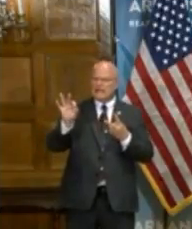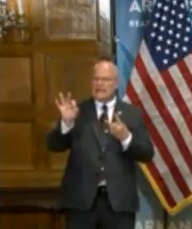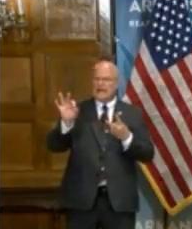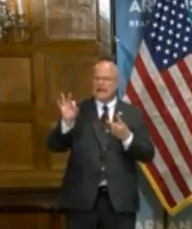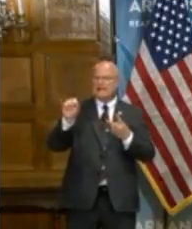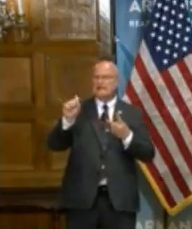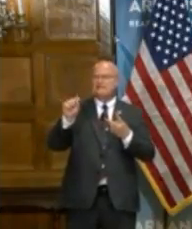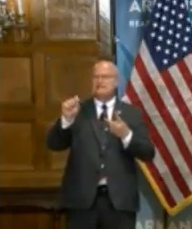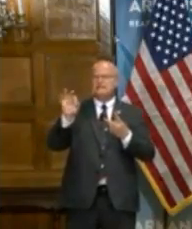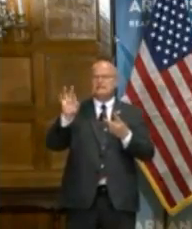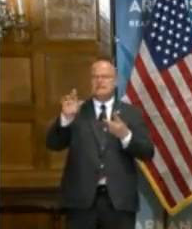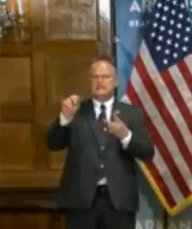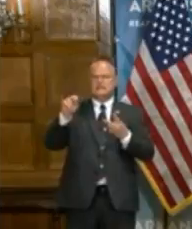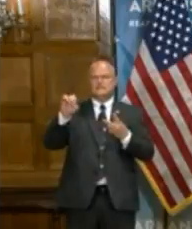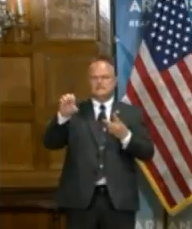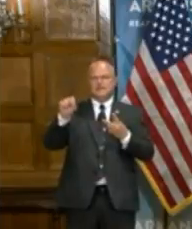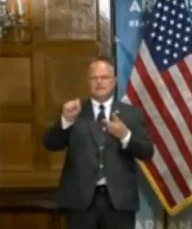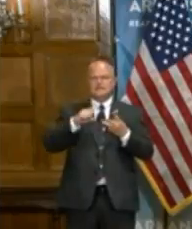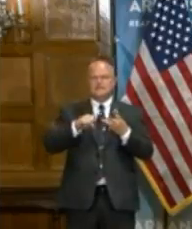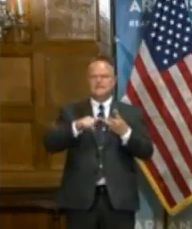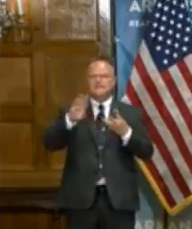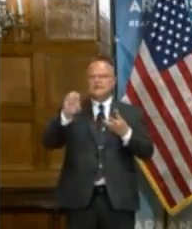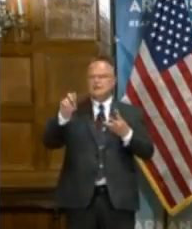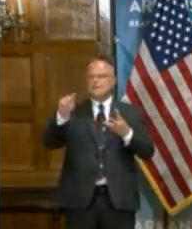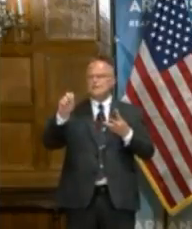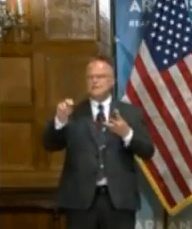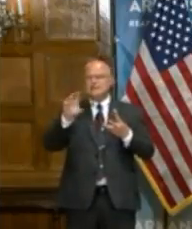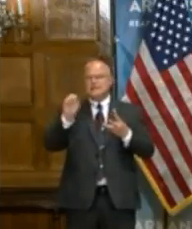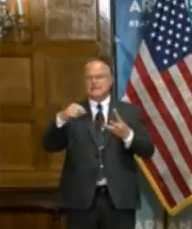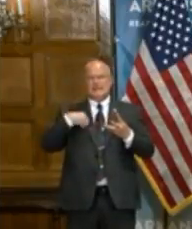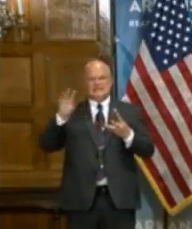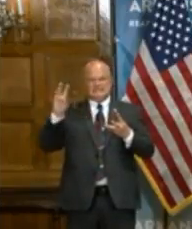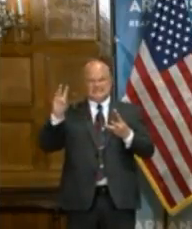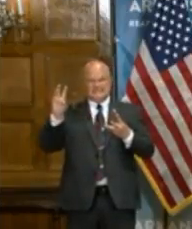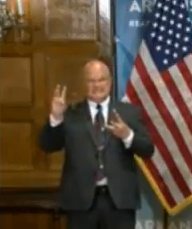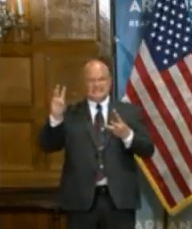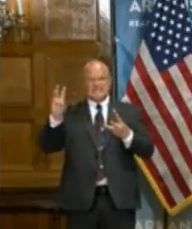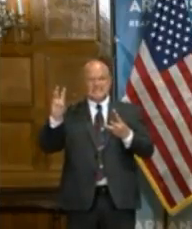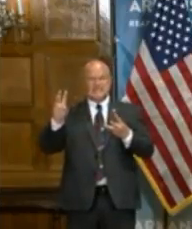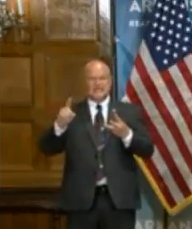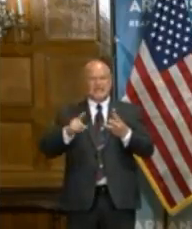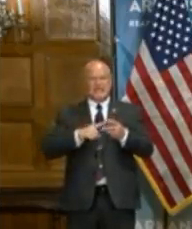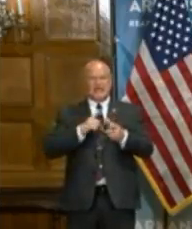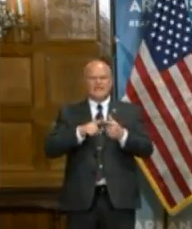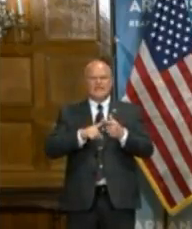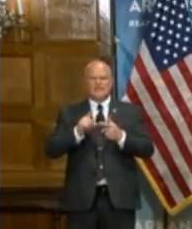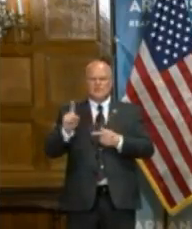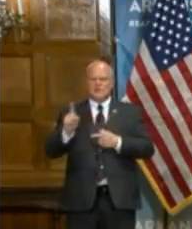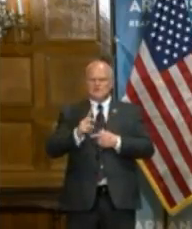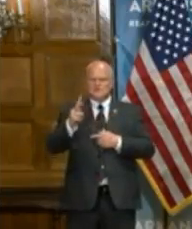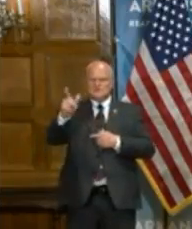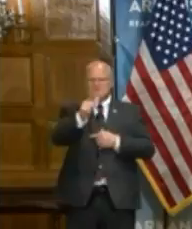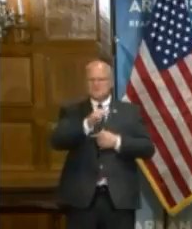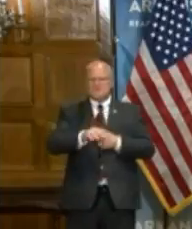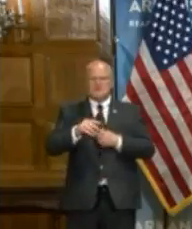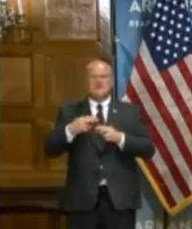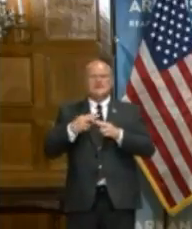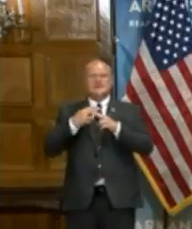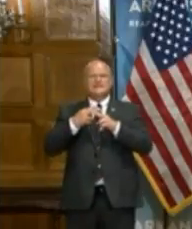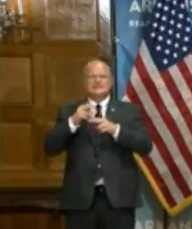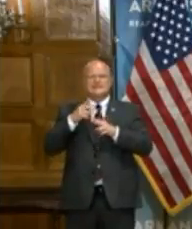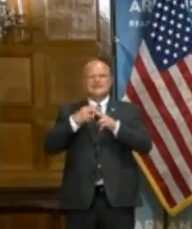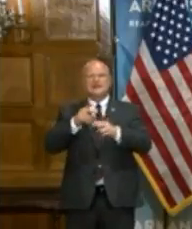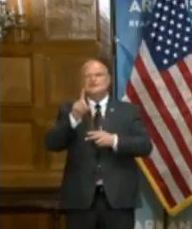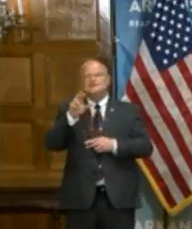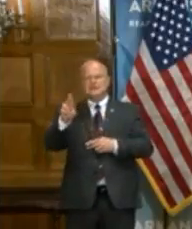9 in St. Francis County. Benton County had 6. And then, you know, there's the onesie-twosies, as Dr. Smith